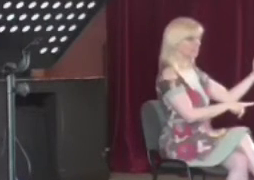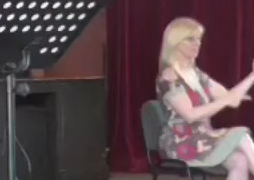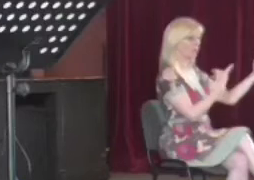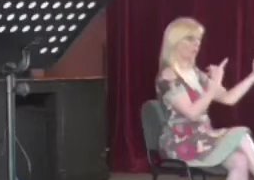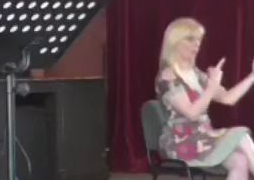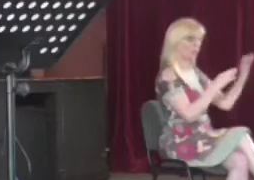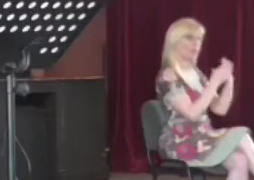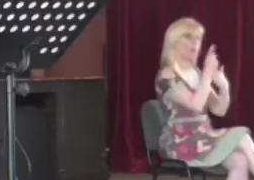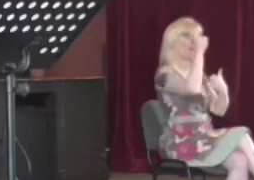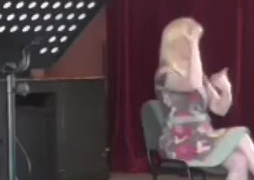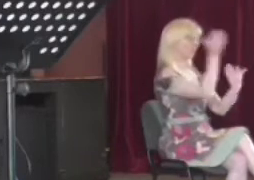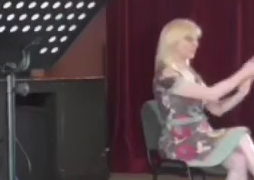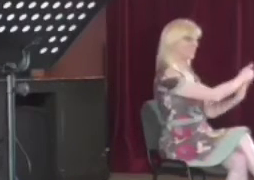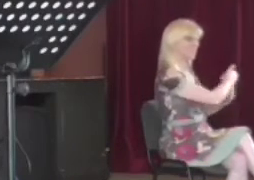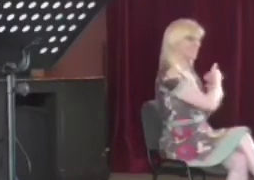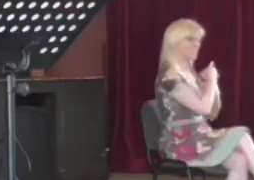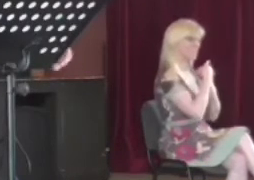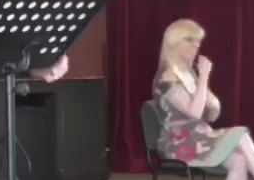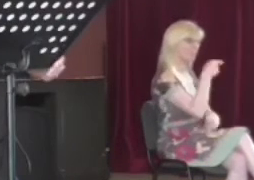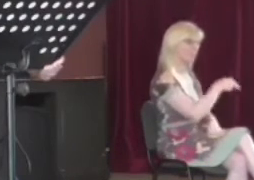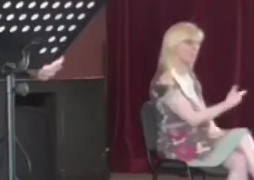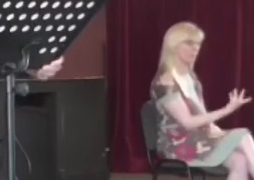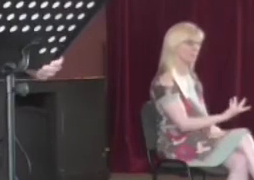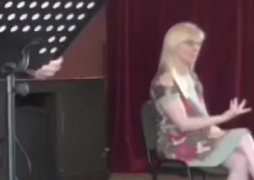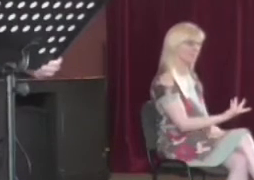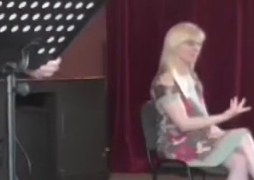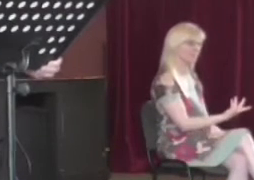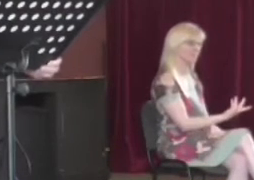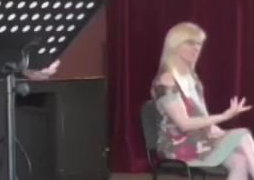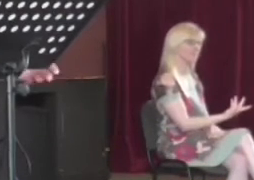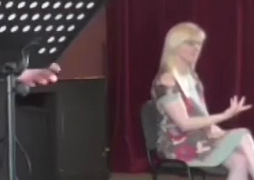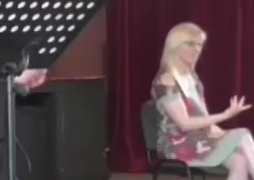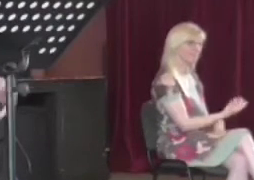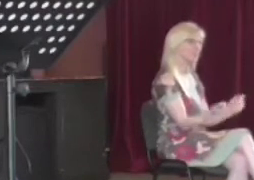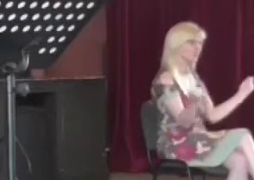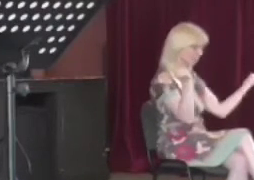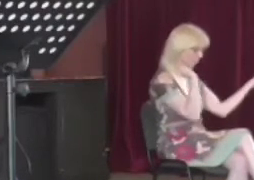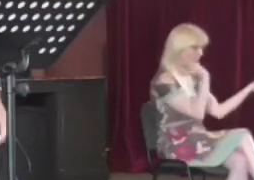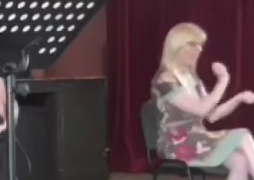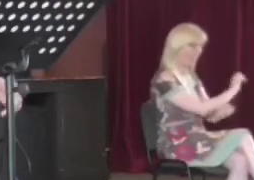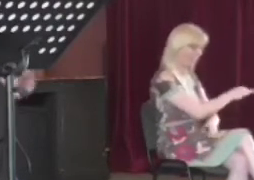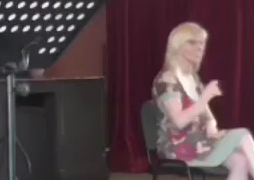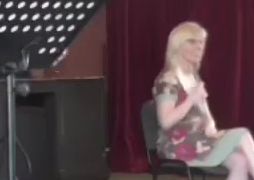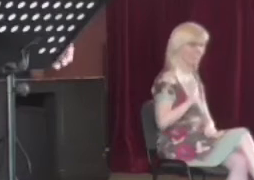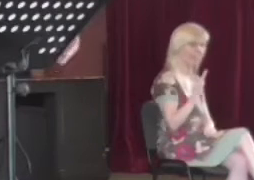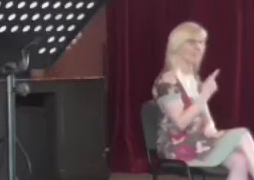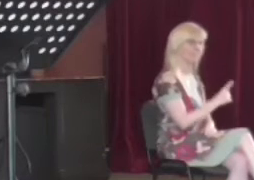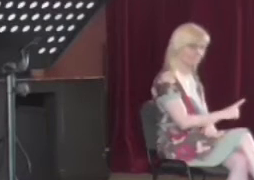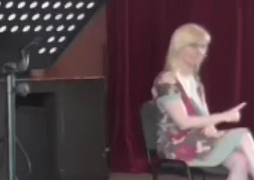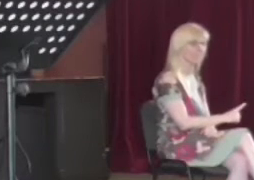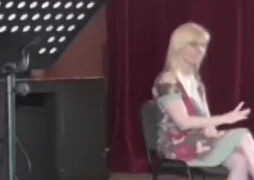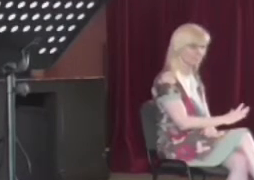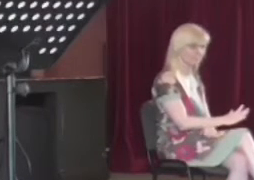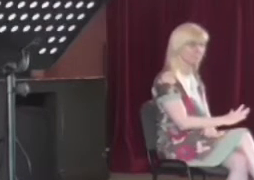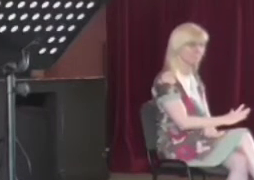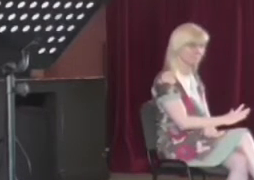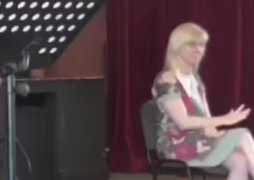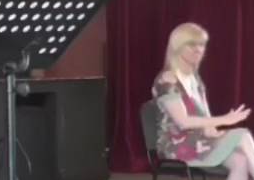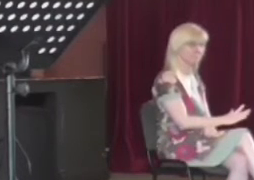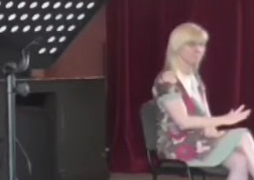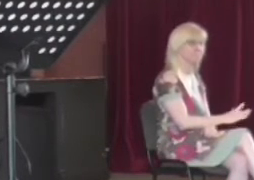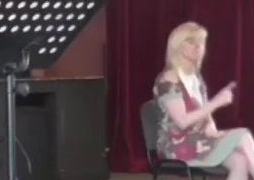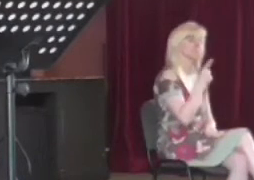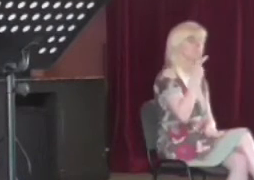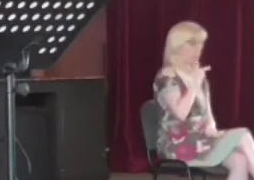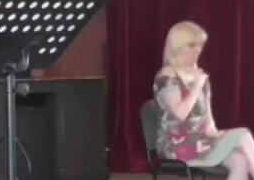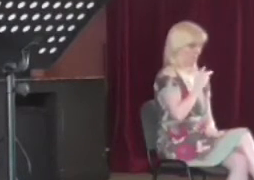mightily. And as we'll see in the story in a minute, someone was sent out to meet him, and I wonder if, for